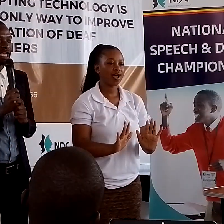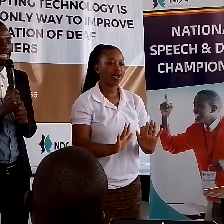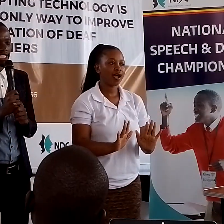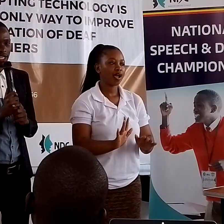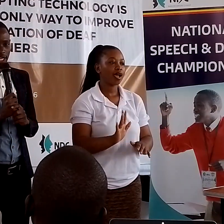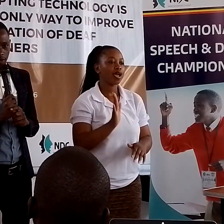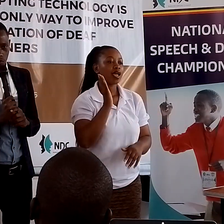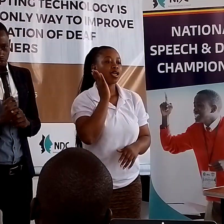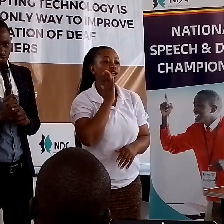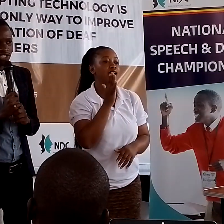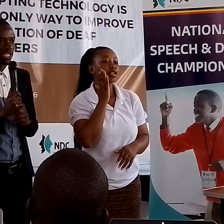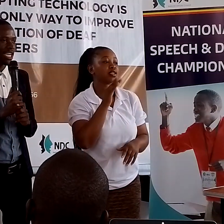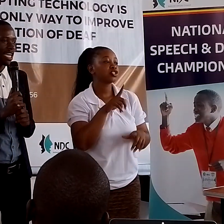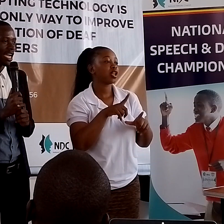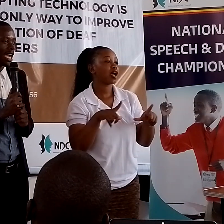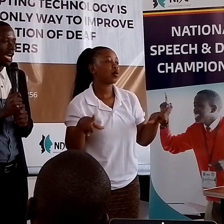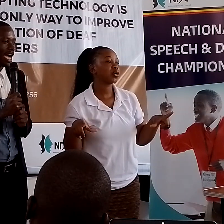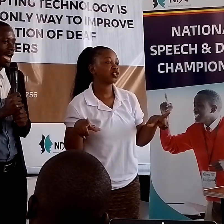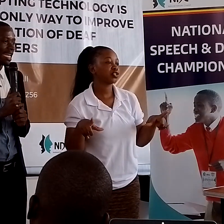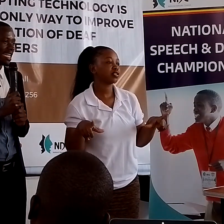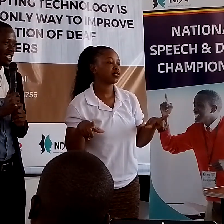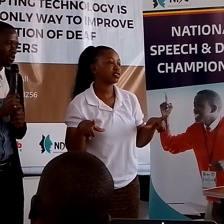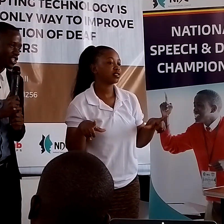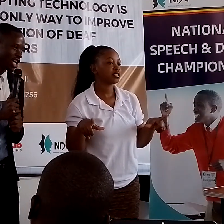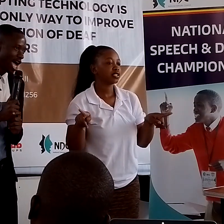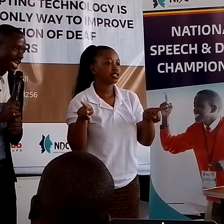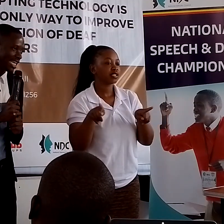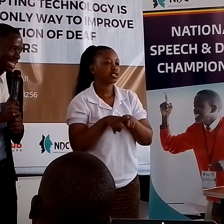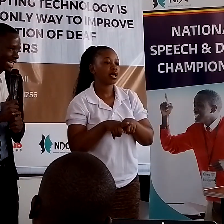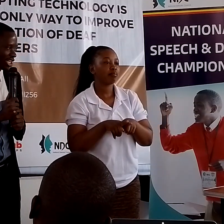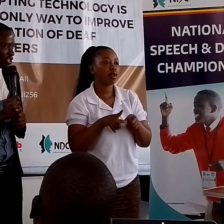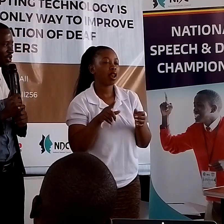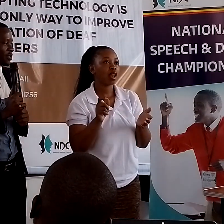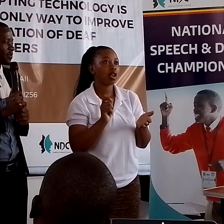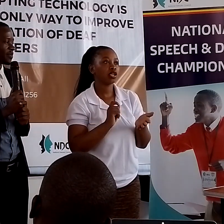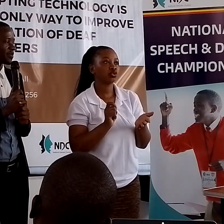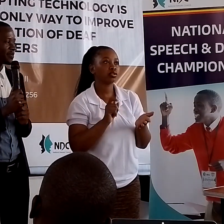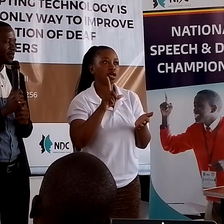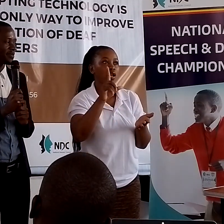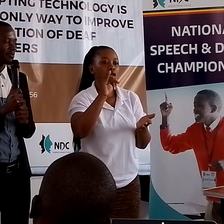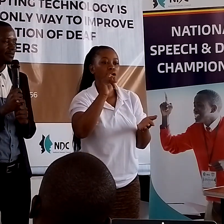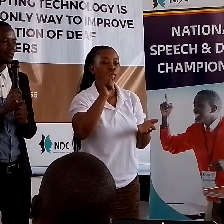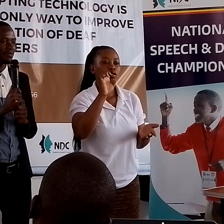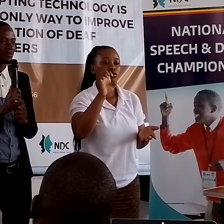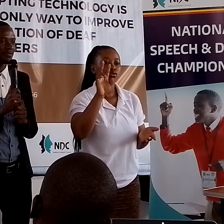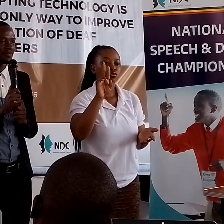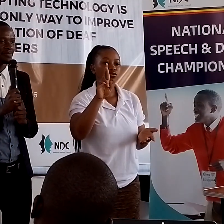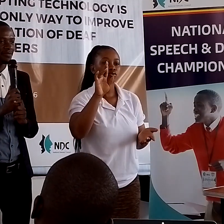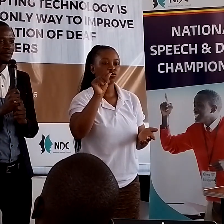of English language and literature in English.